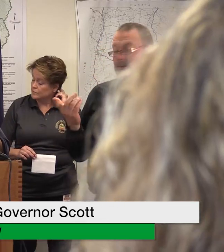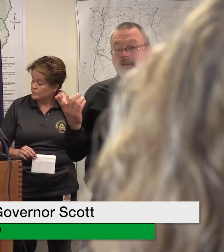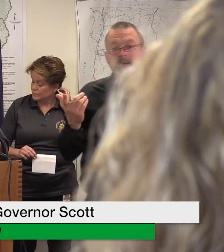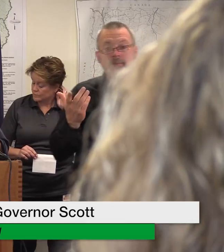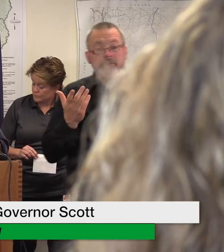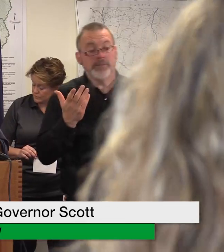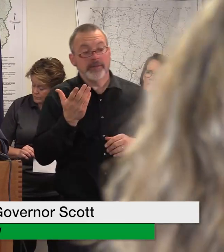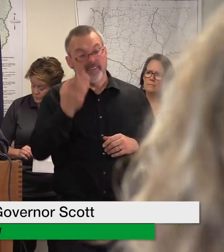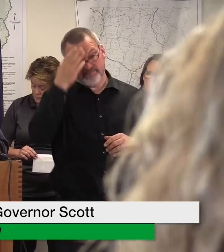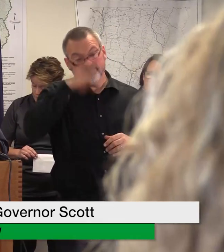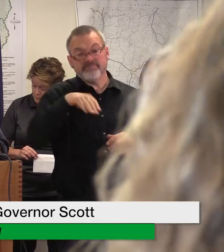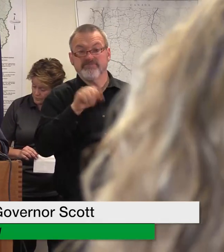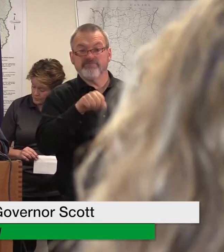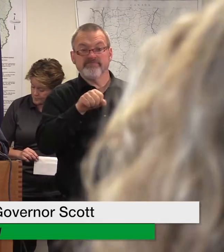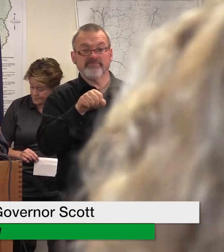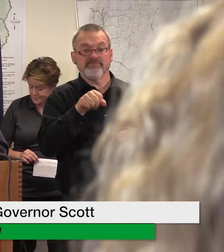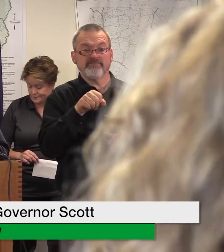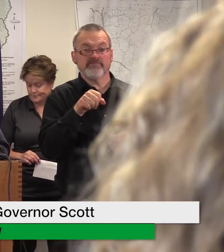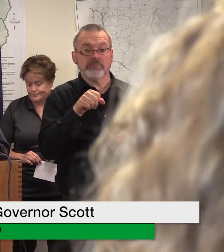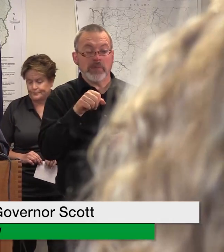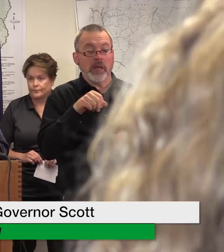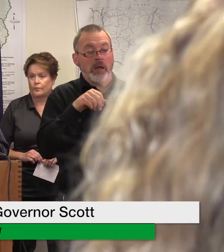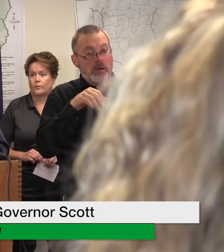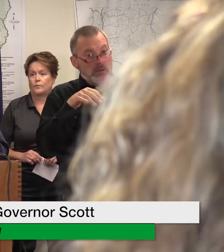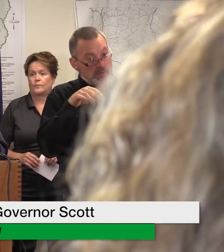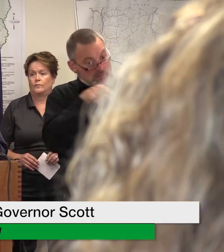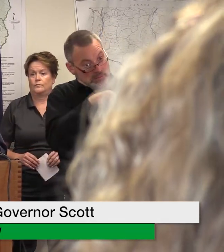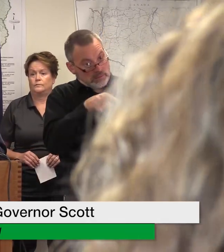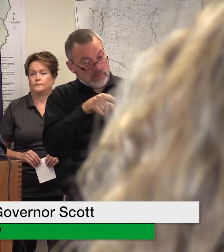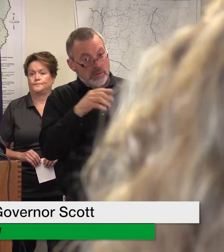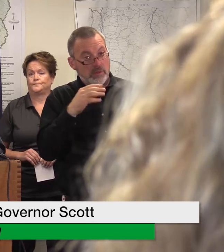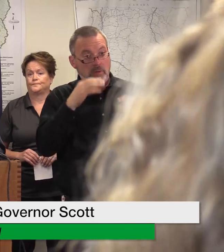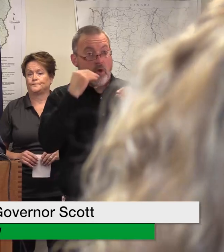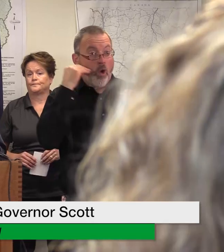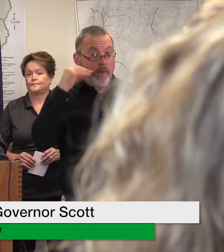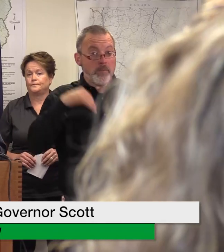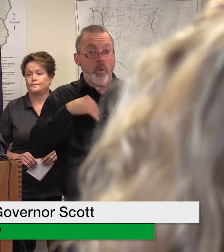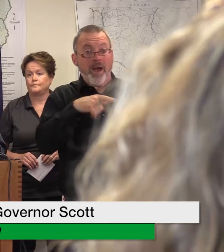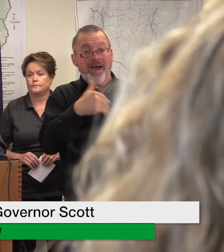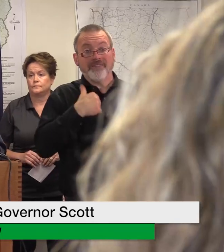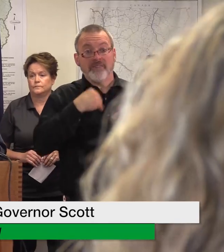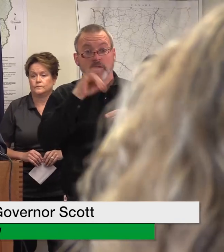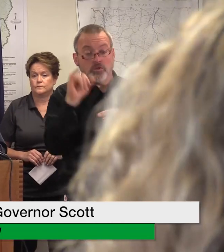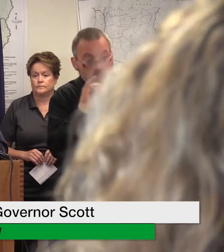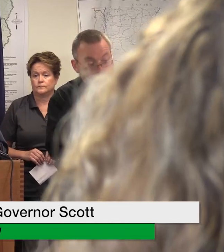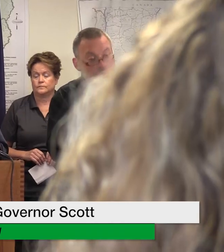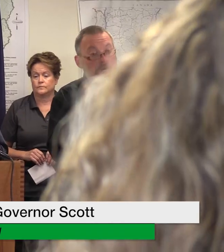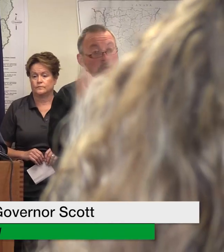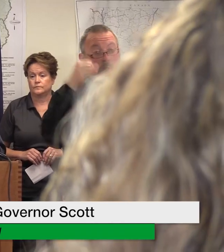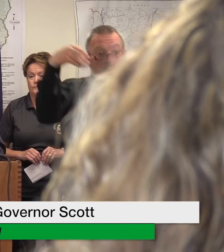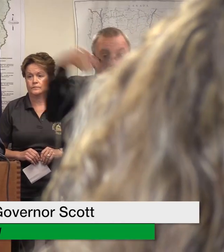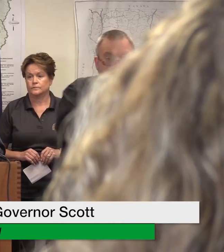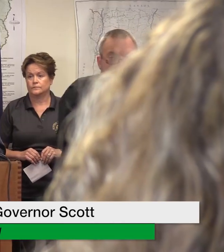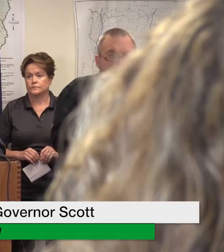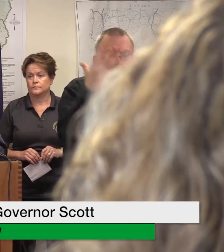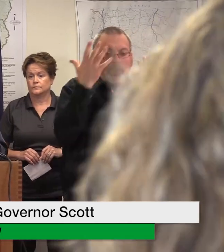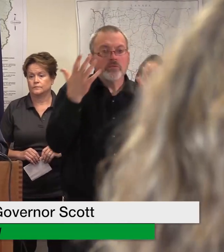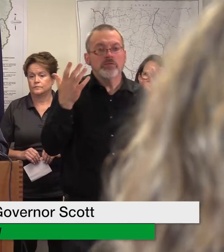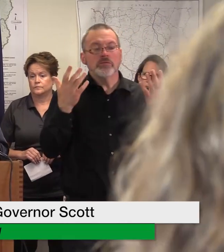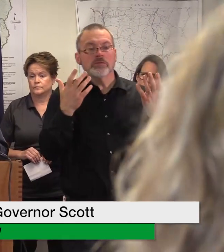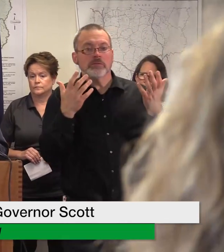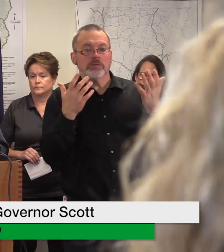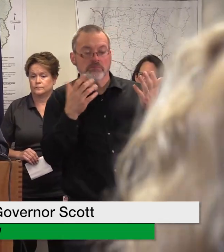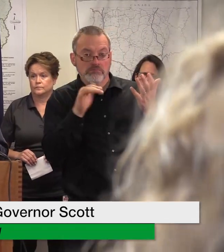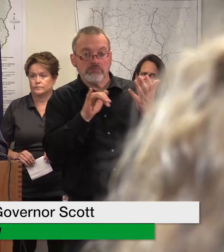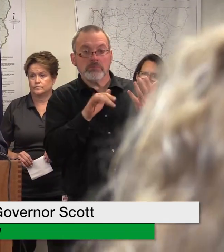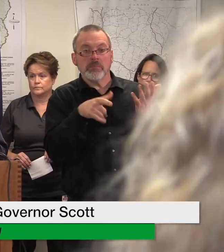the first thing we look at is insurance to determine how much insurance will pay the homeowner, and then that